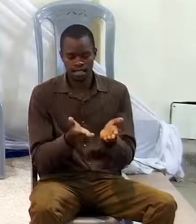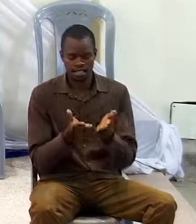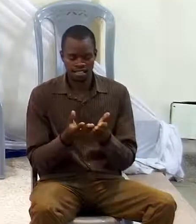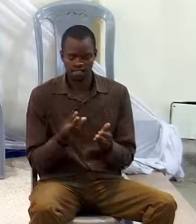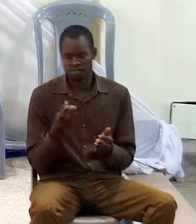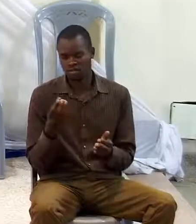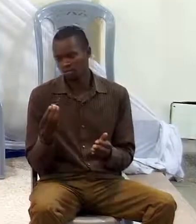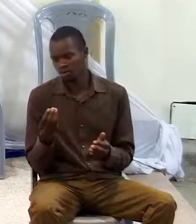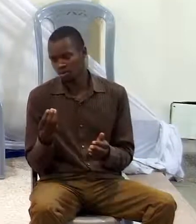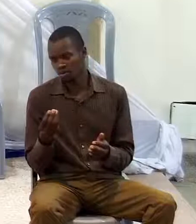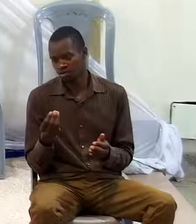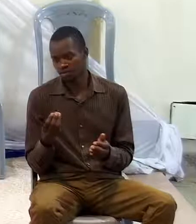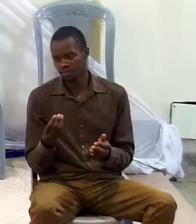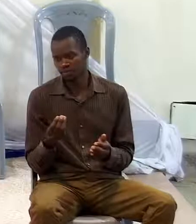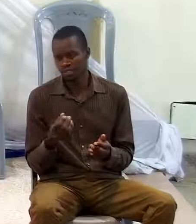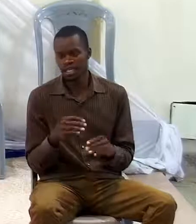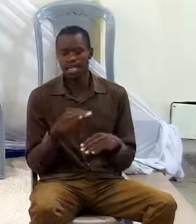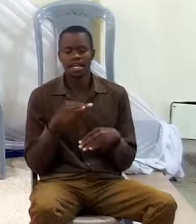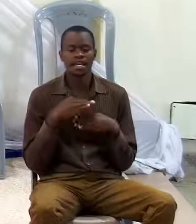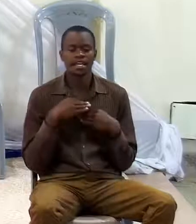you, eat.